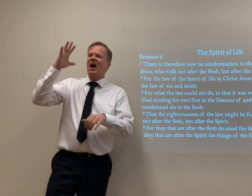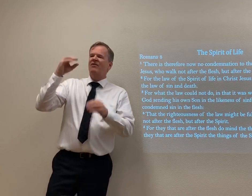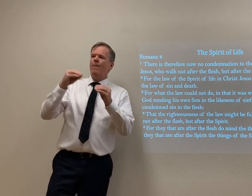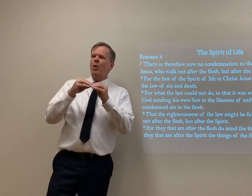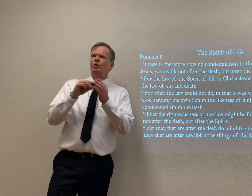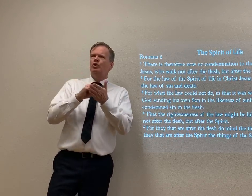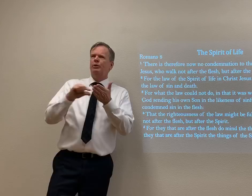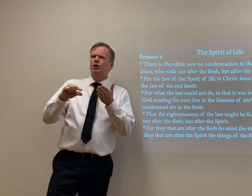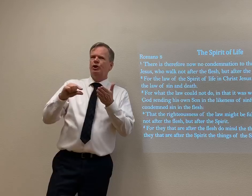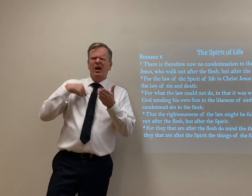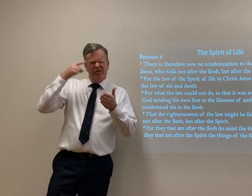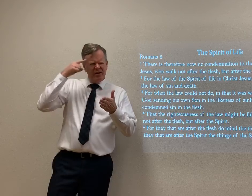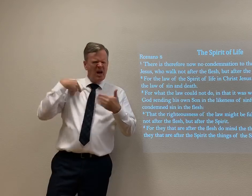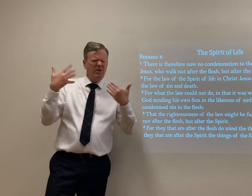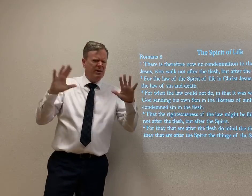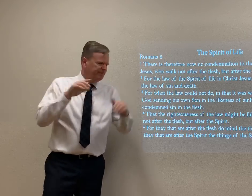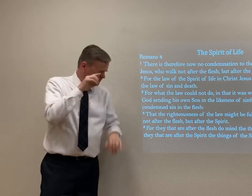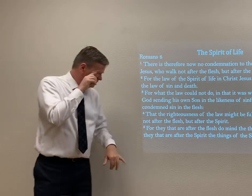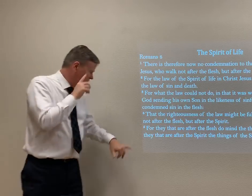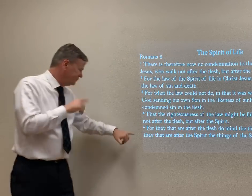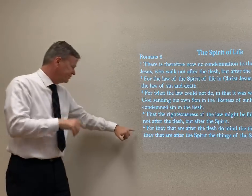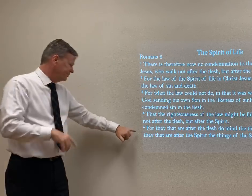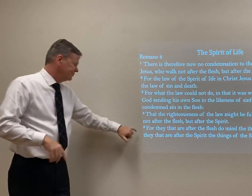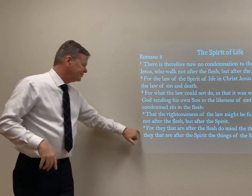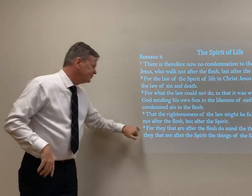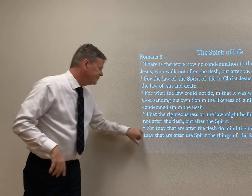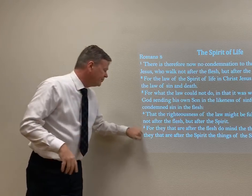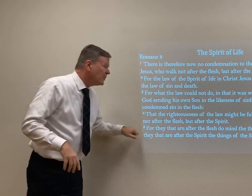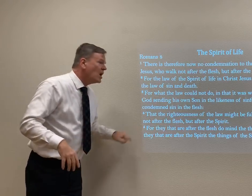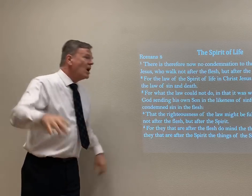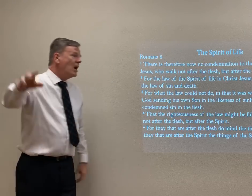5. I have 5 more scriptures, I think, and then I'm done.